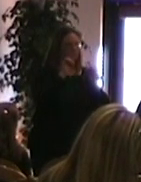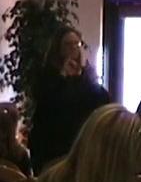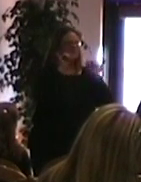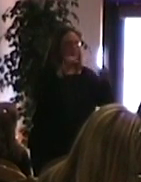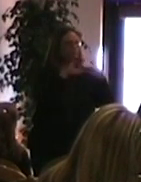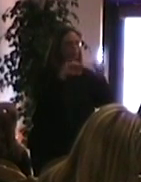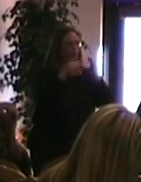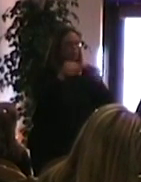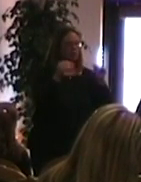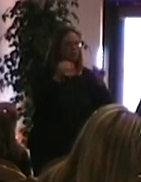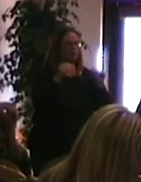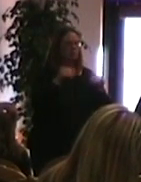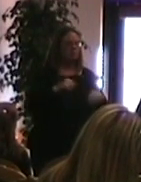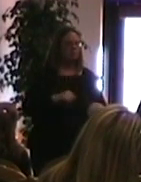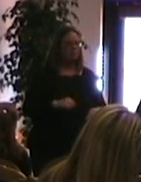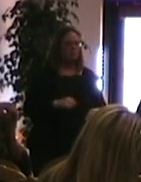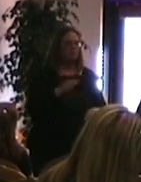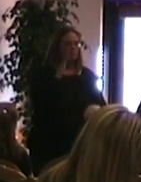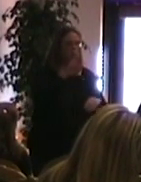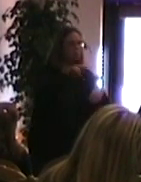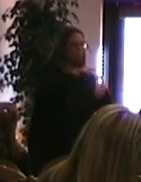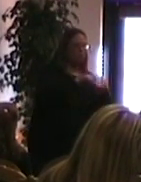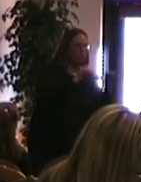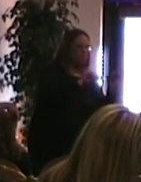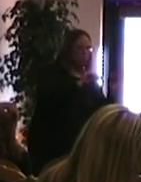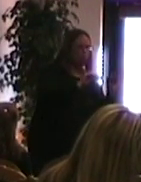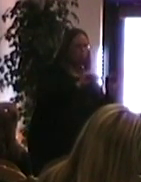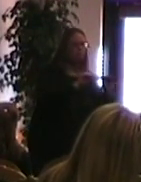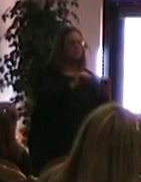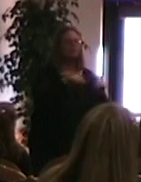then back to normal speed so you can see exactly what's going on.